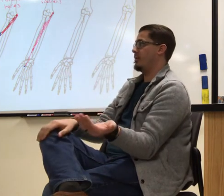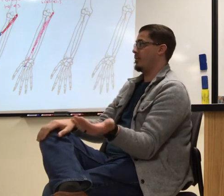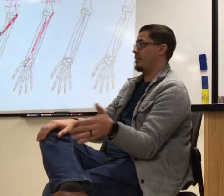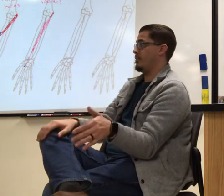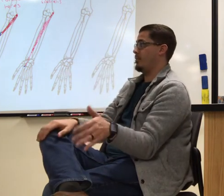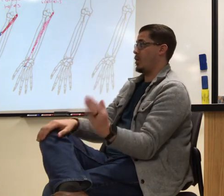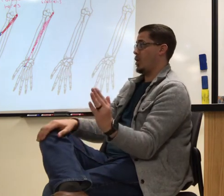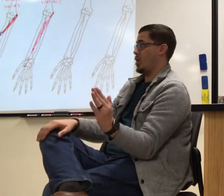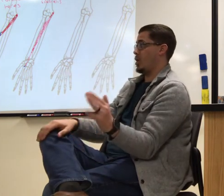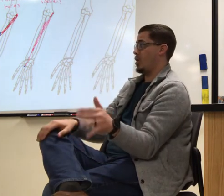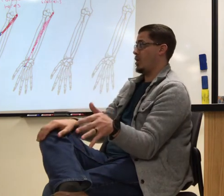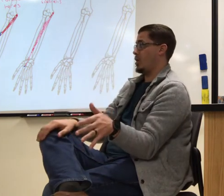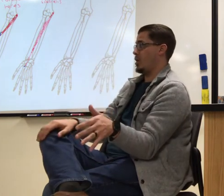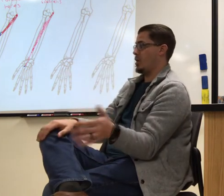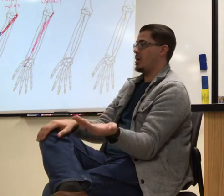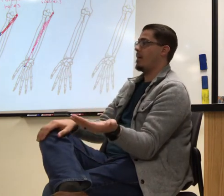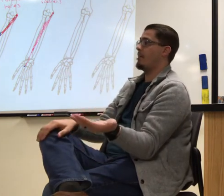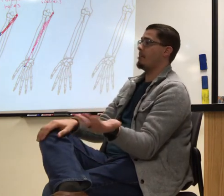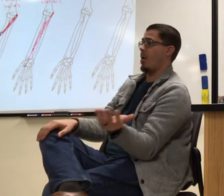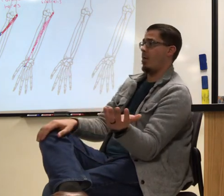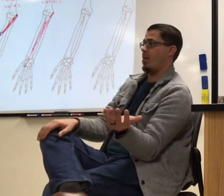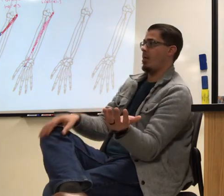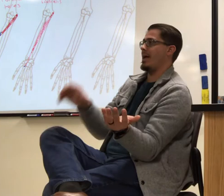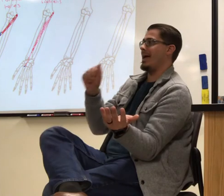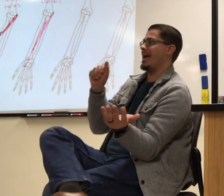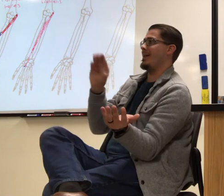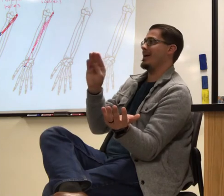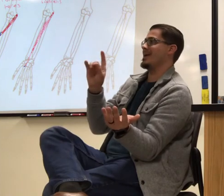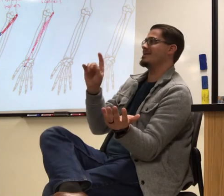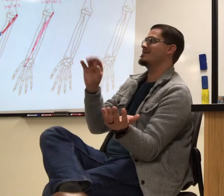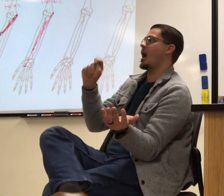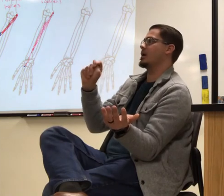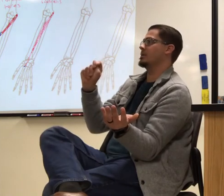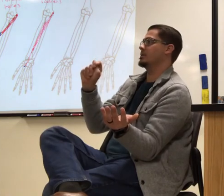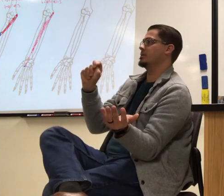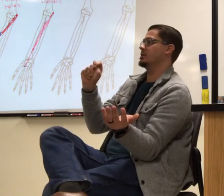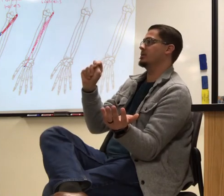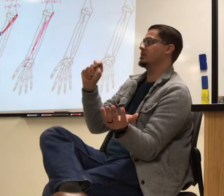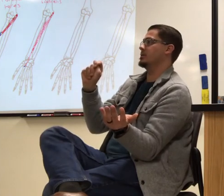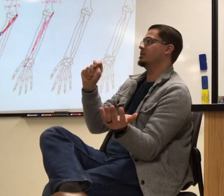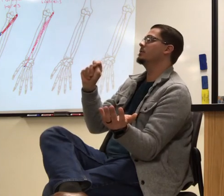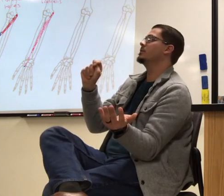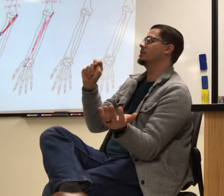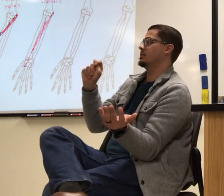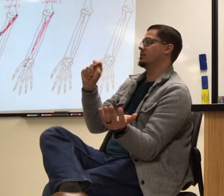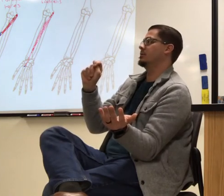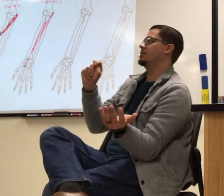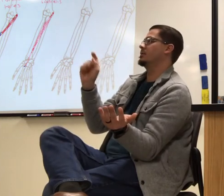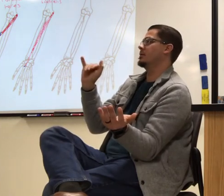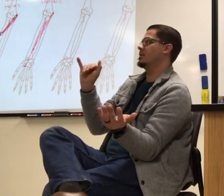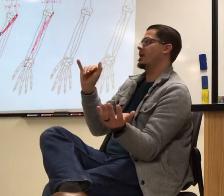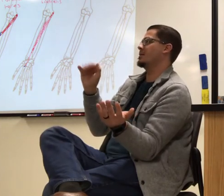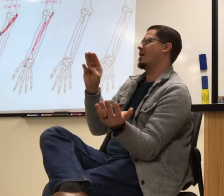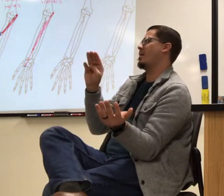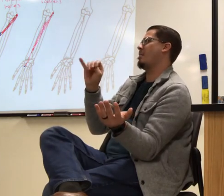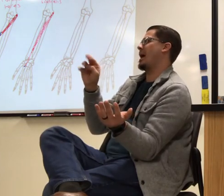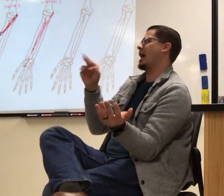going to like abduct the wrist. It can also do that. That's a minor action.